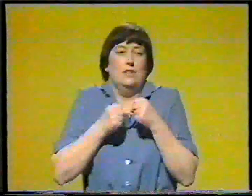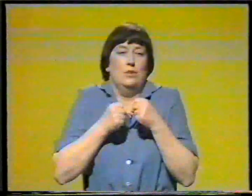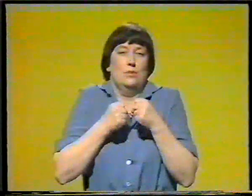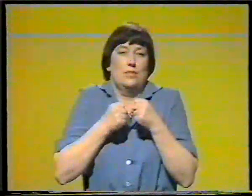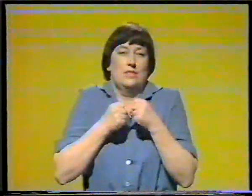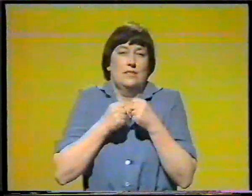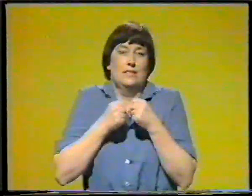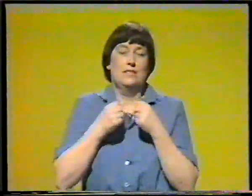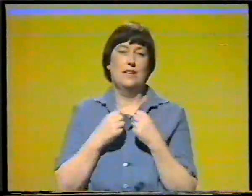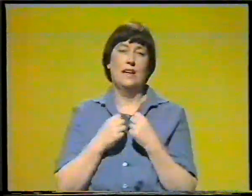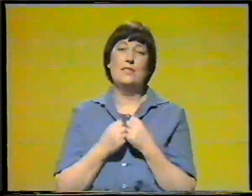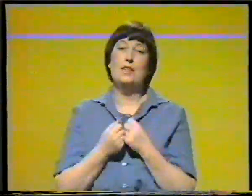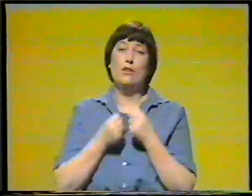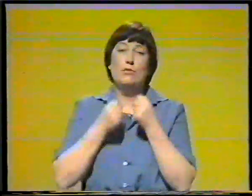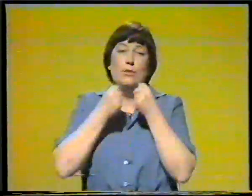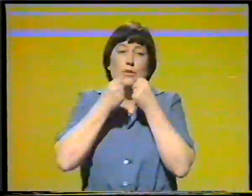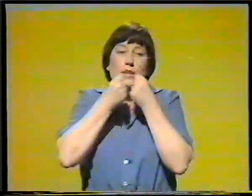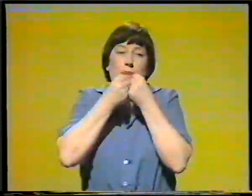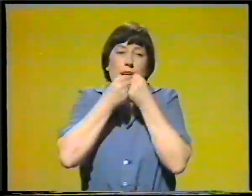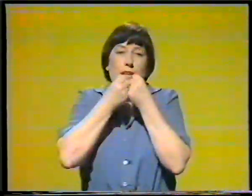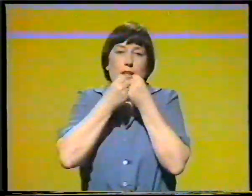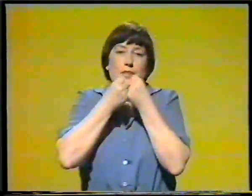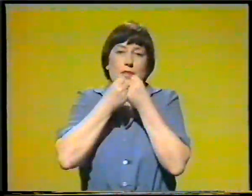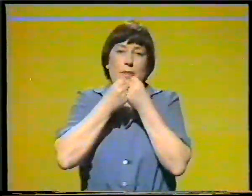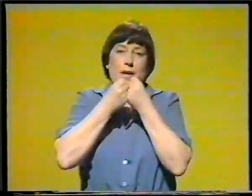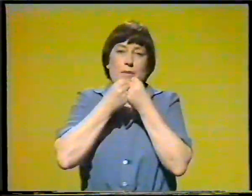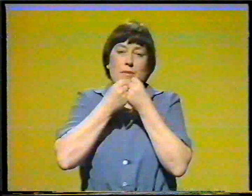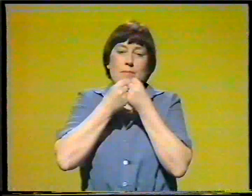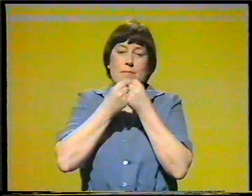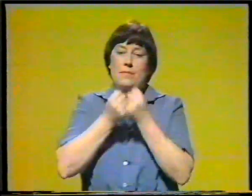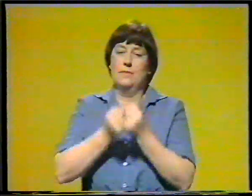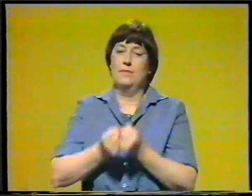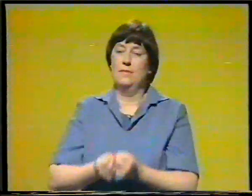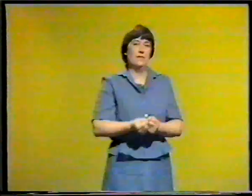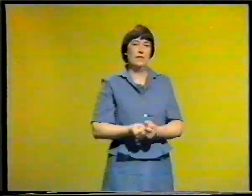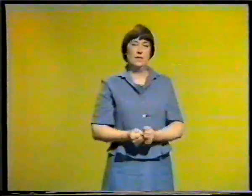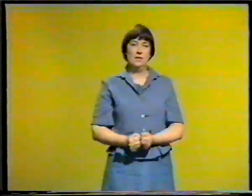Cold. And if it's cold food, then make it closer to the mouth.